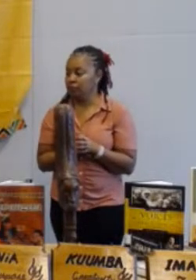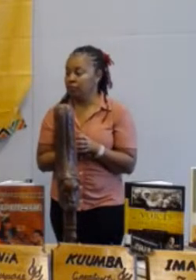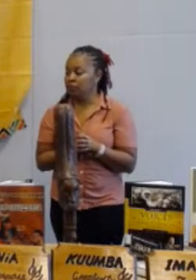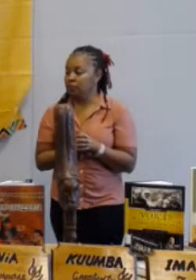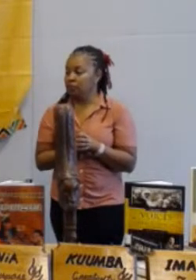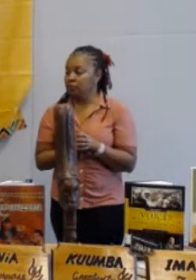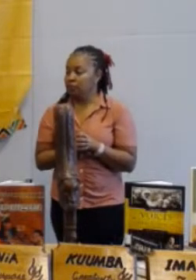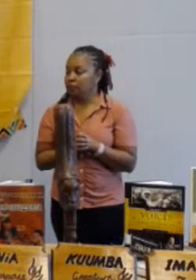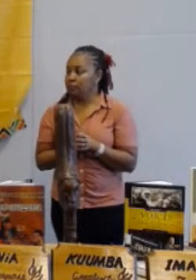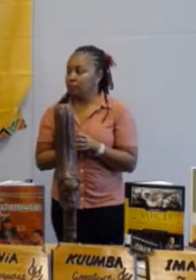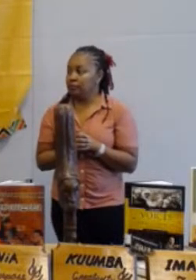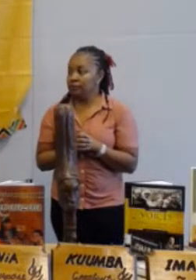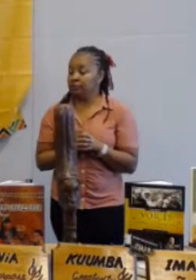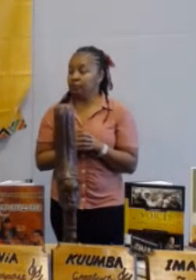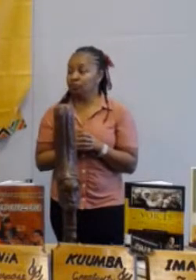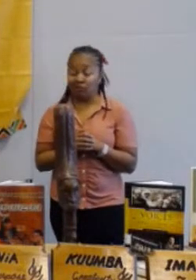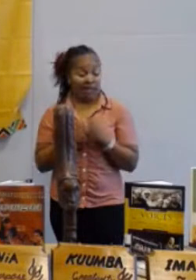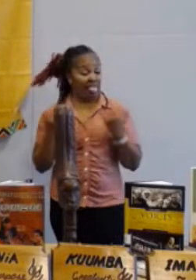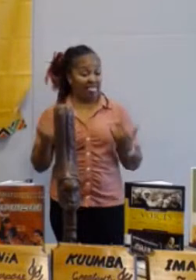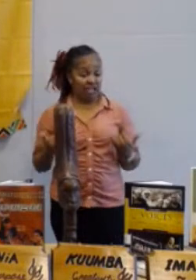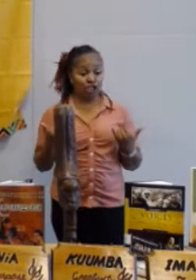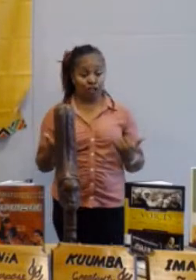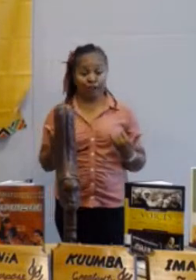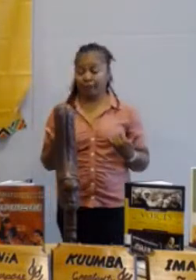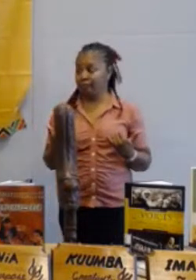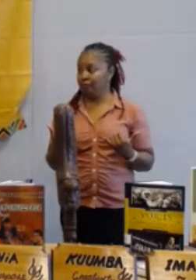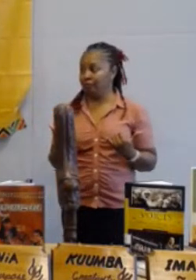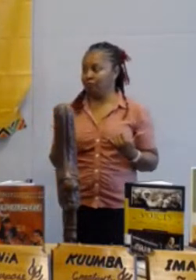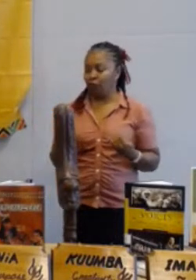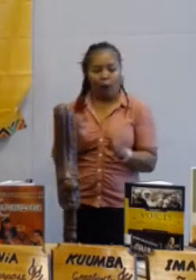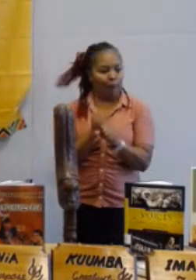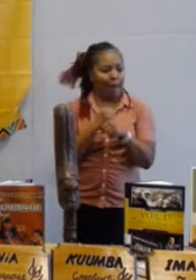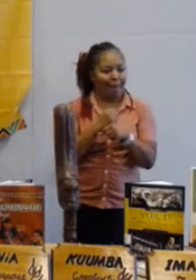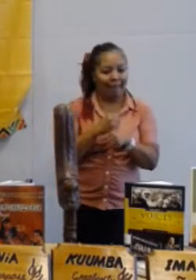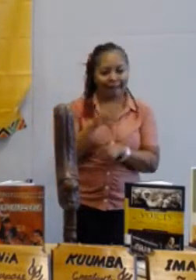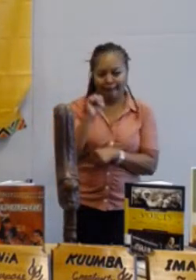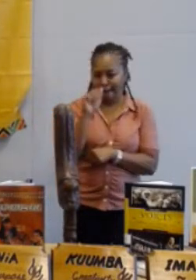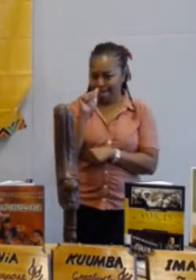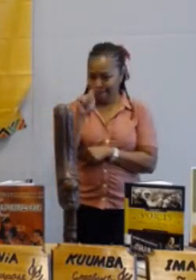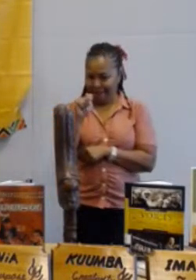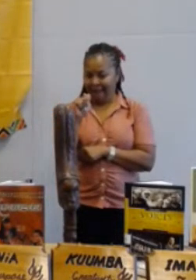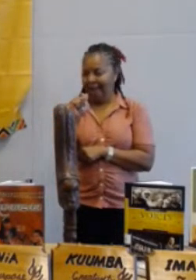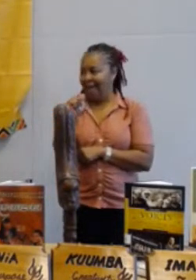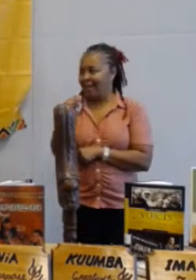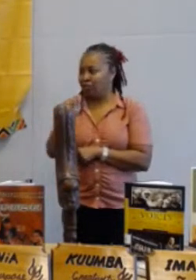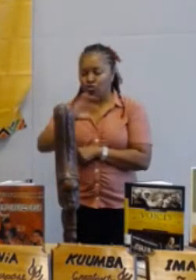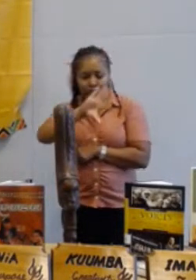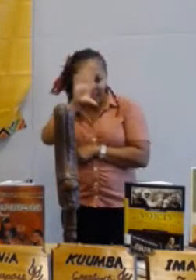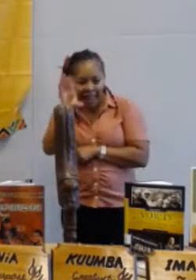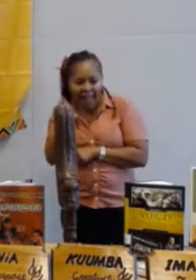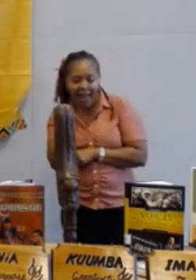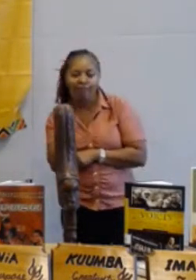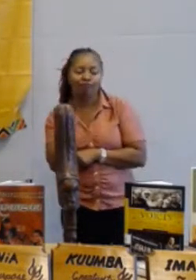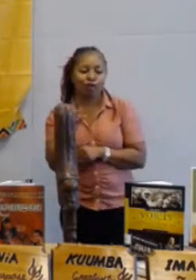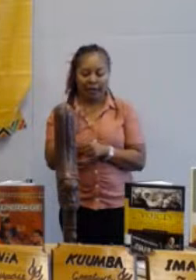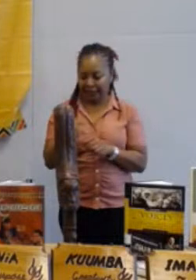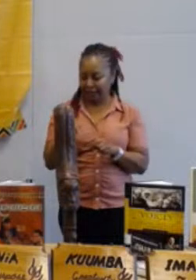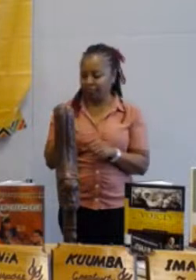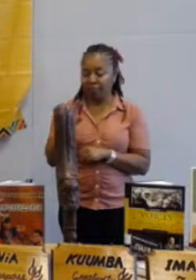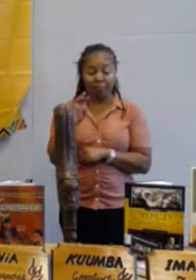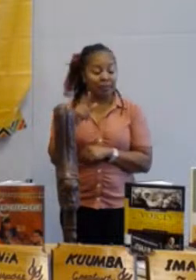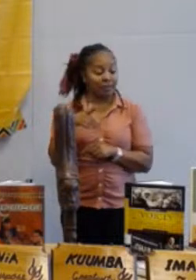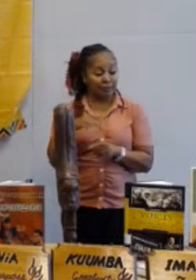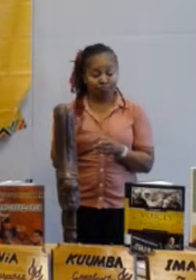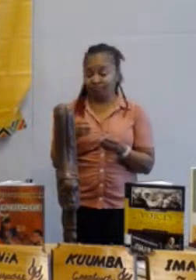We're doing this year a mat where you can use African material on it,